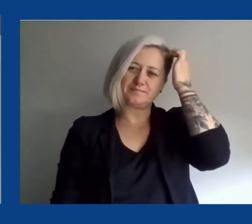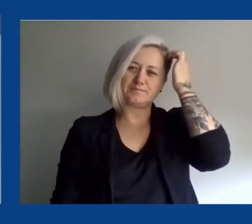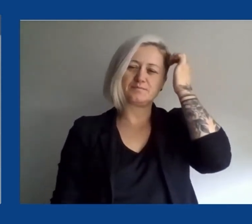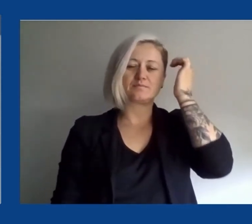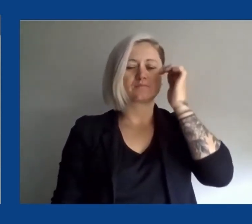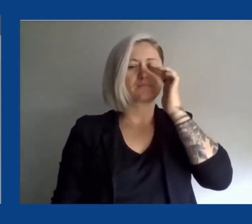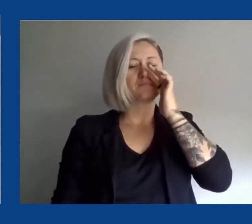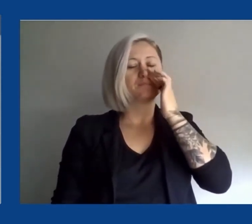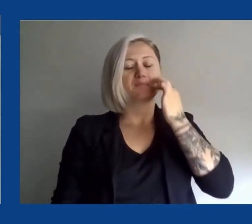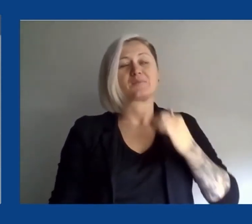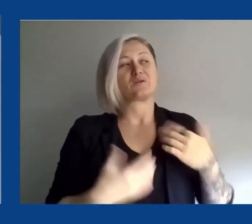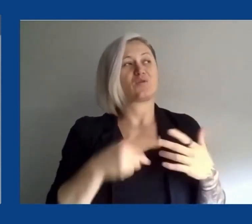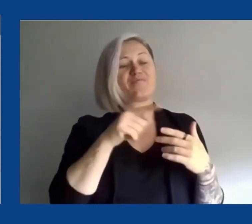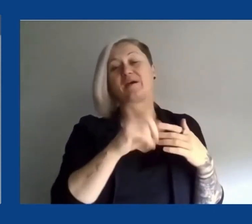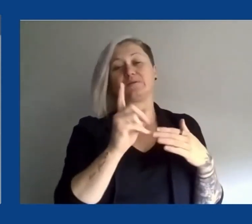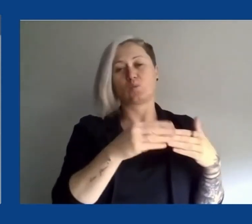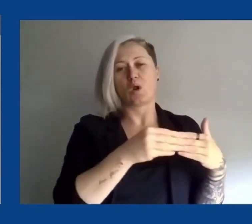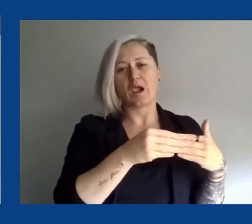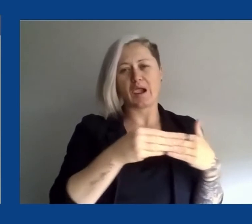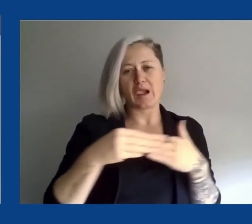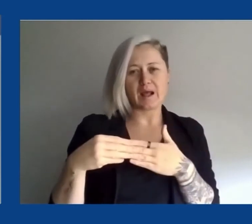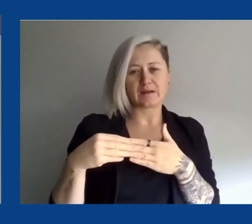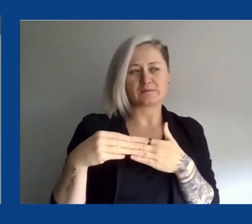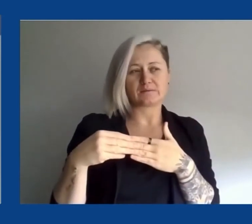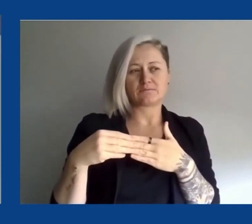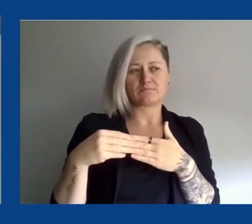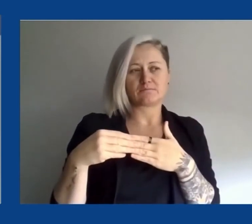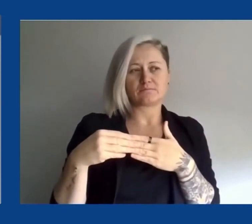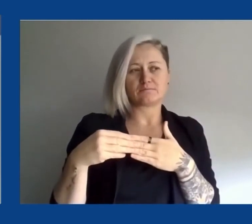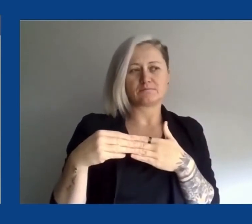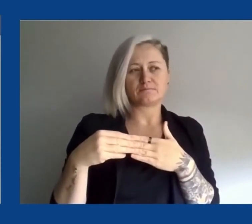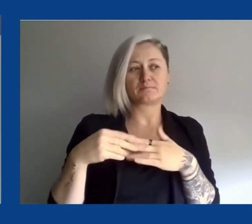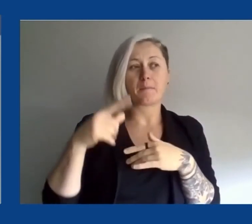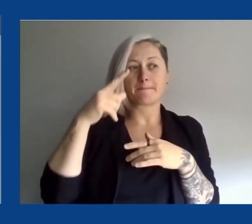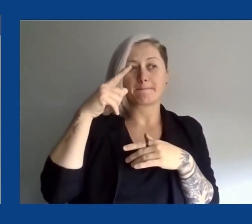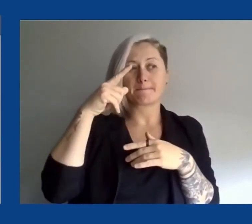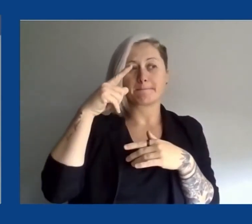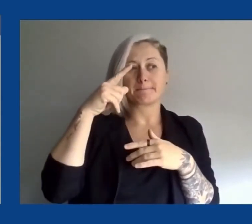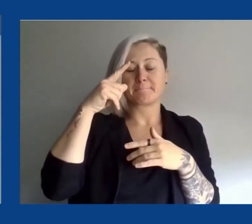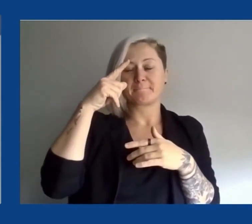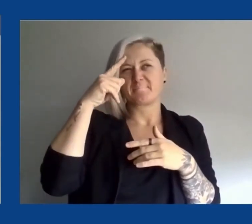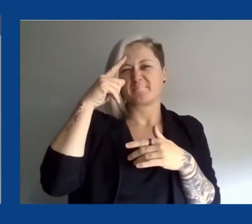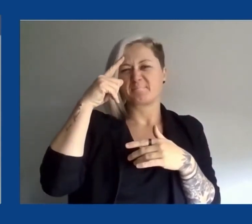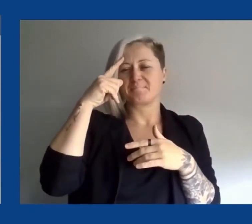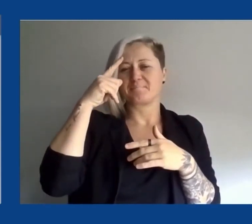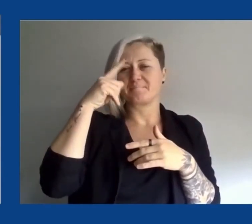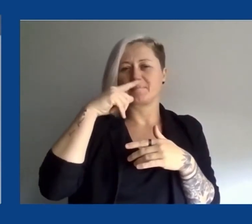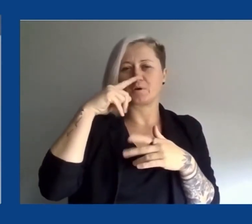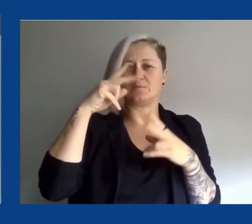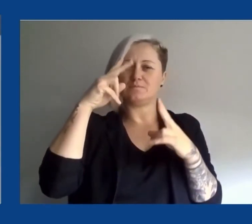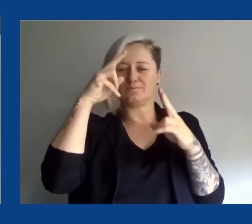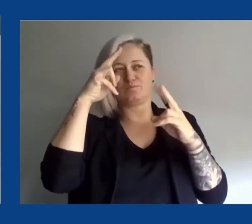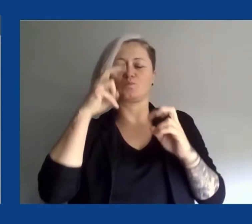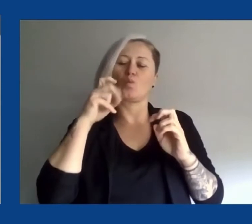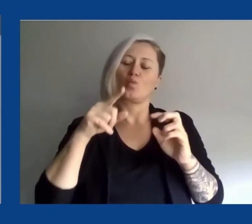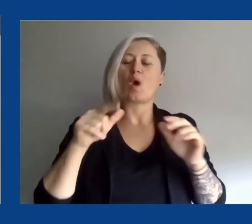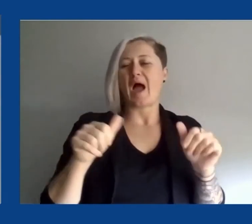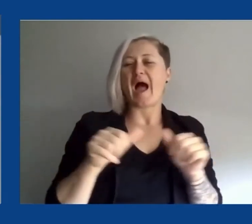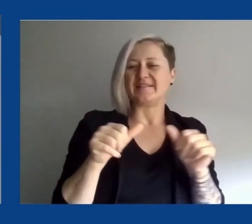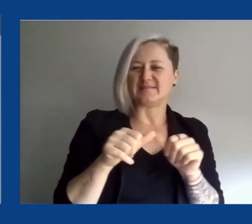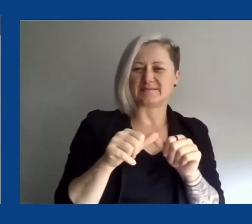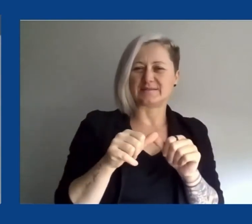led, because people tend to call you auntie and giving you that status,